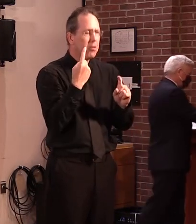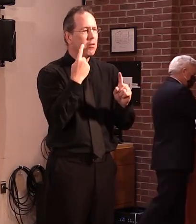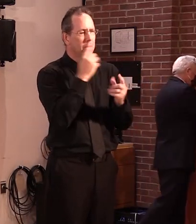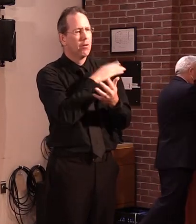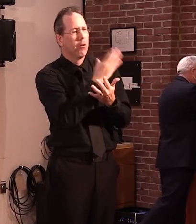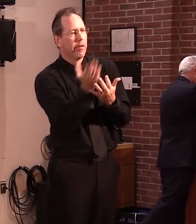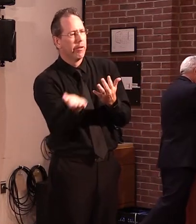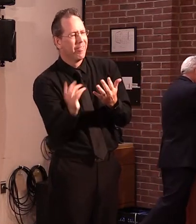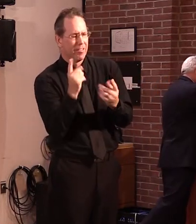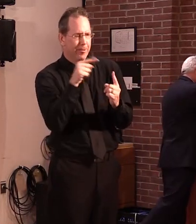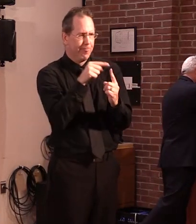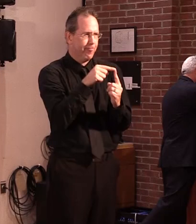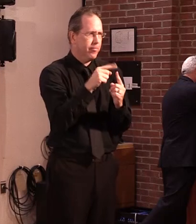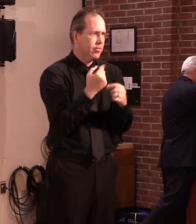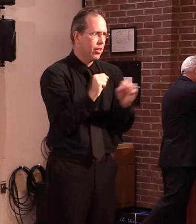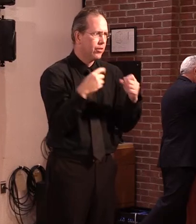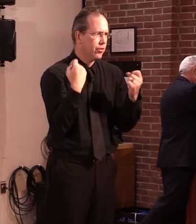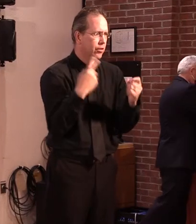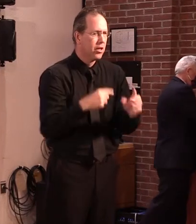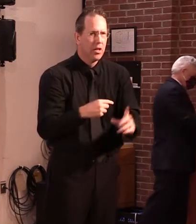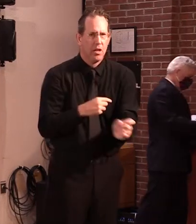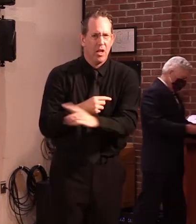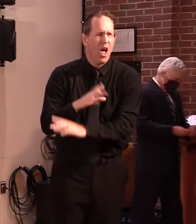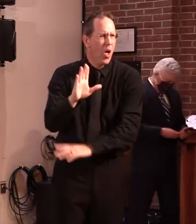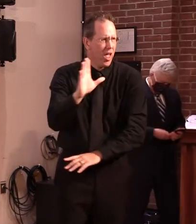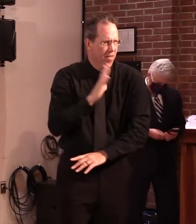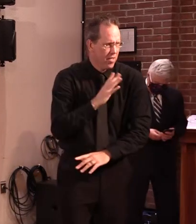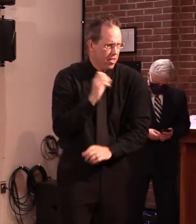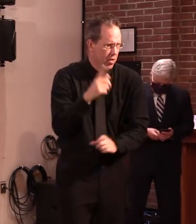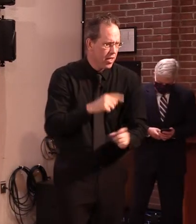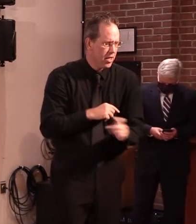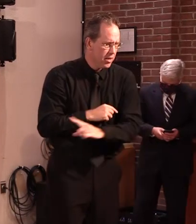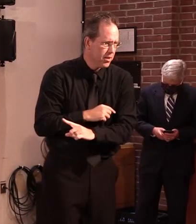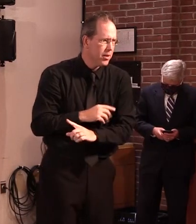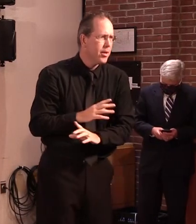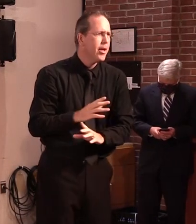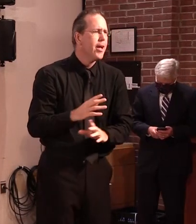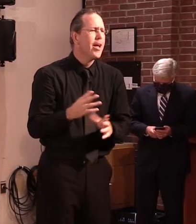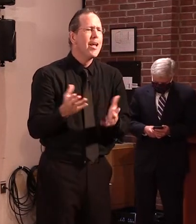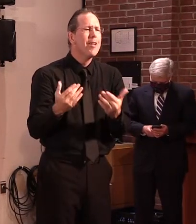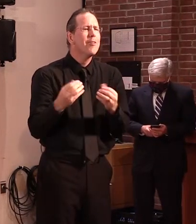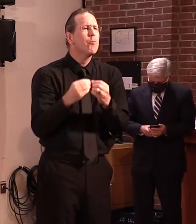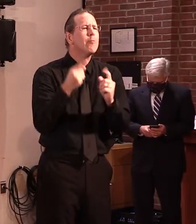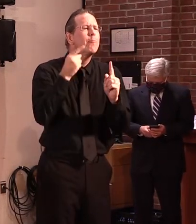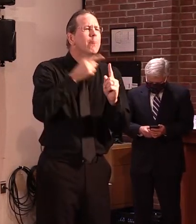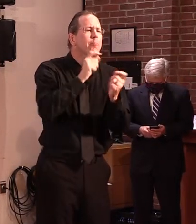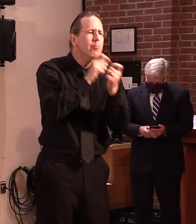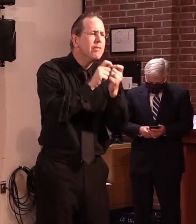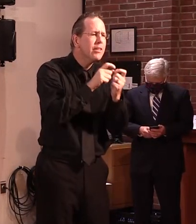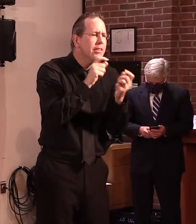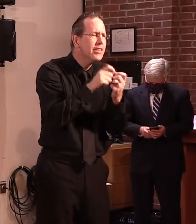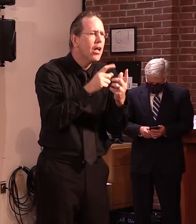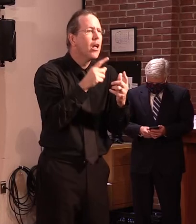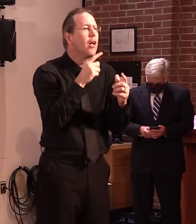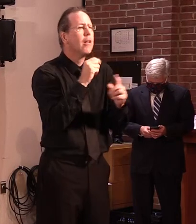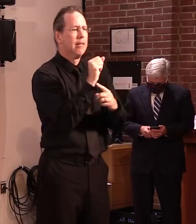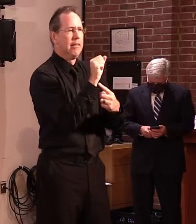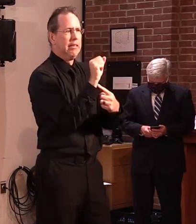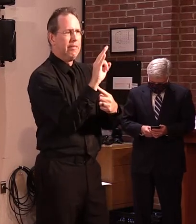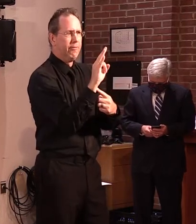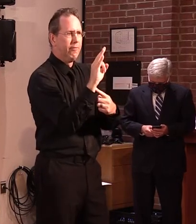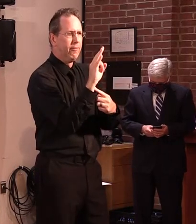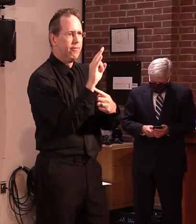number on that? Is there a case positivity rate or no? Or a, no, there, I mean, because there's so many other